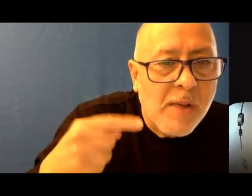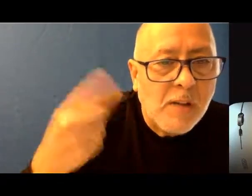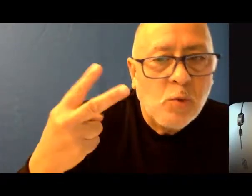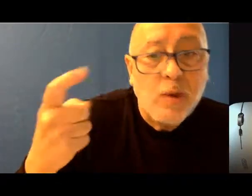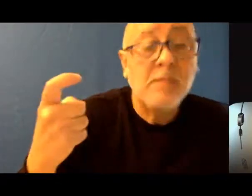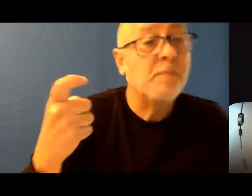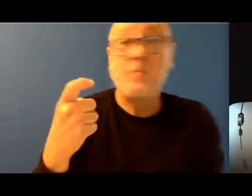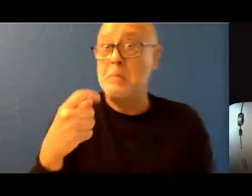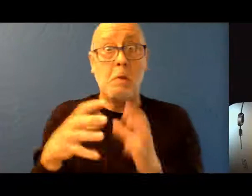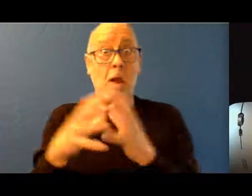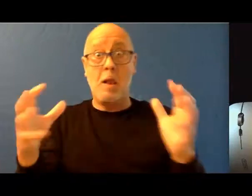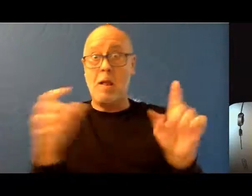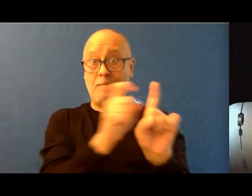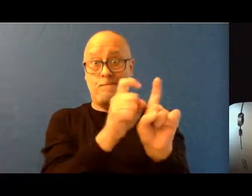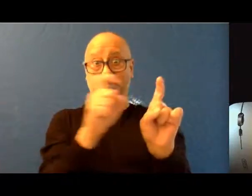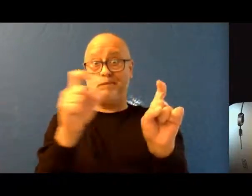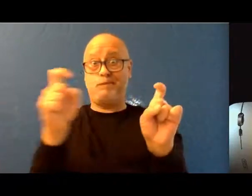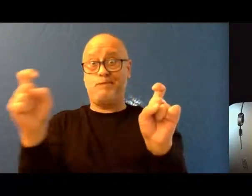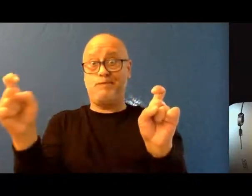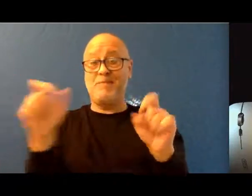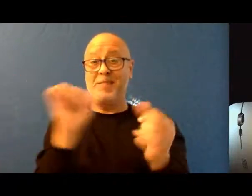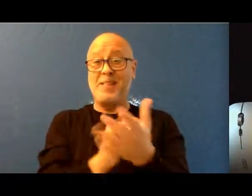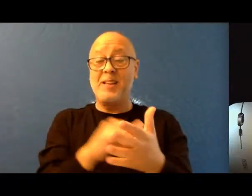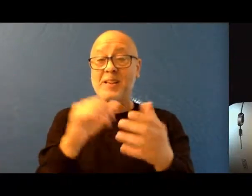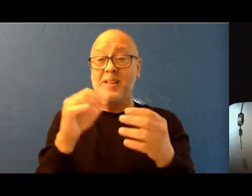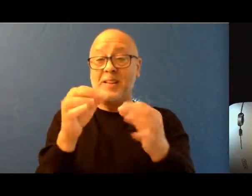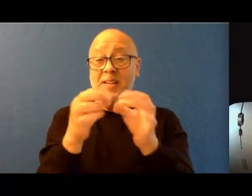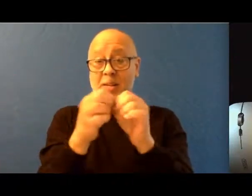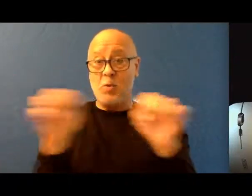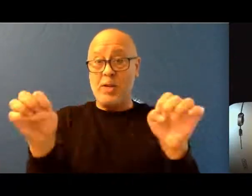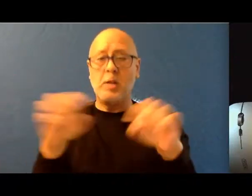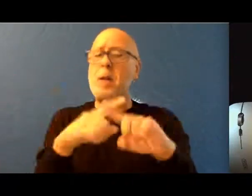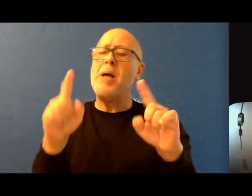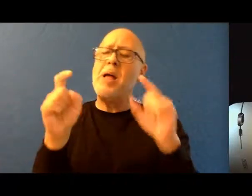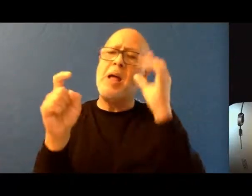Okay, there are a lot of x's in this equation, but I need to also check